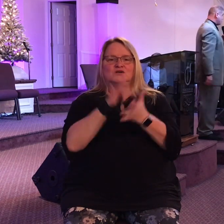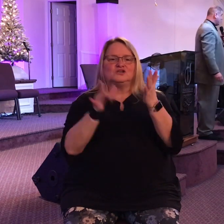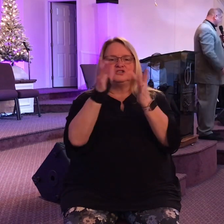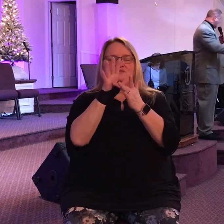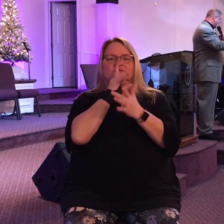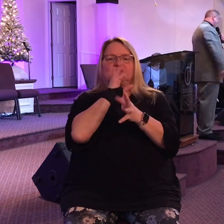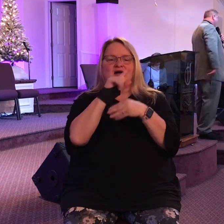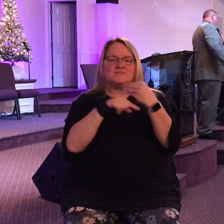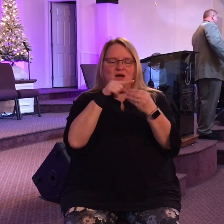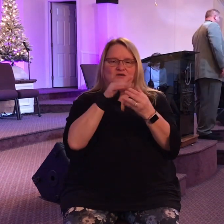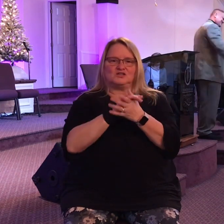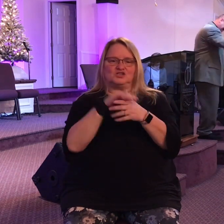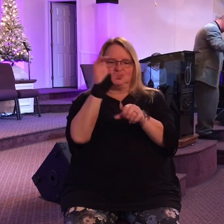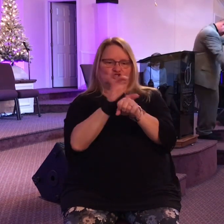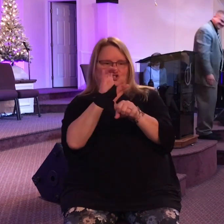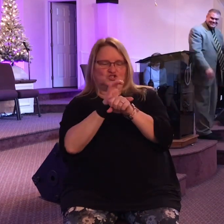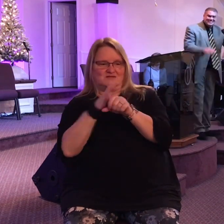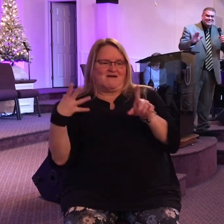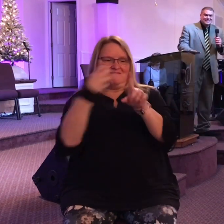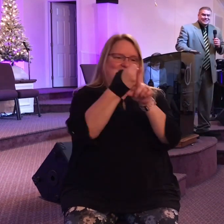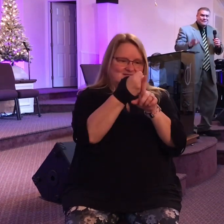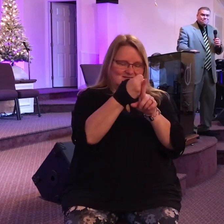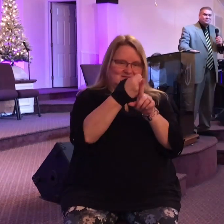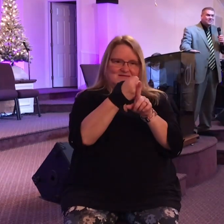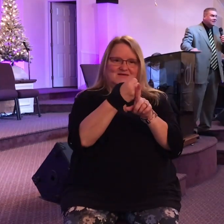church attacking hell.